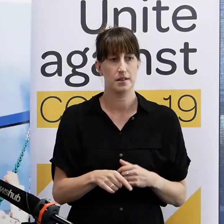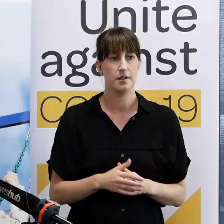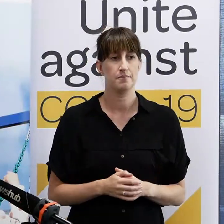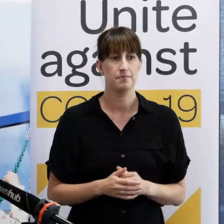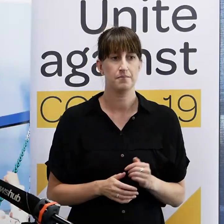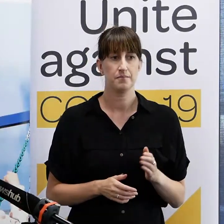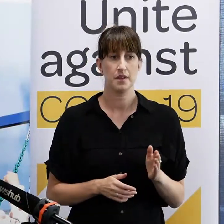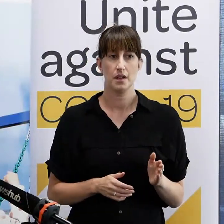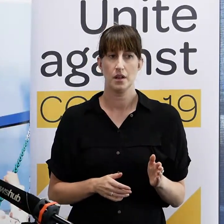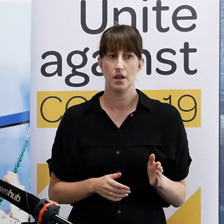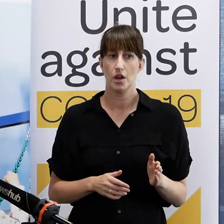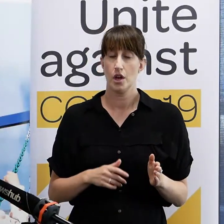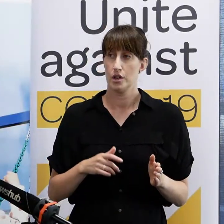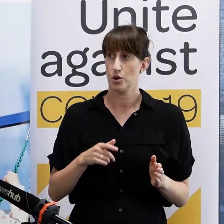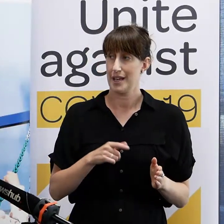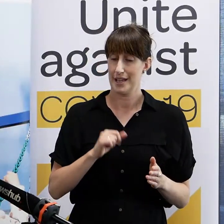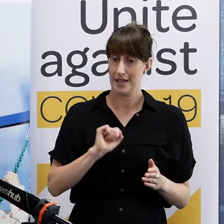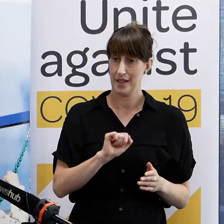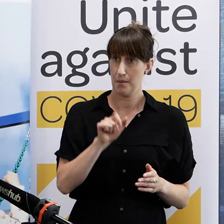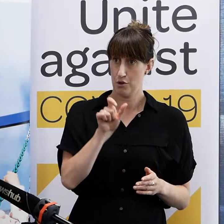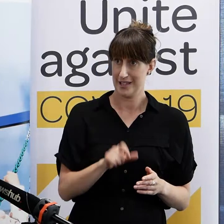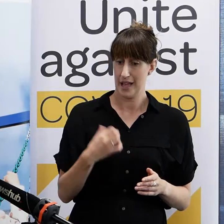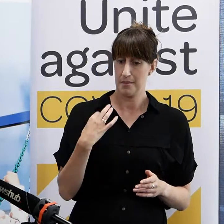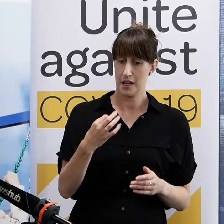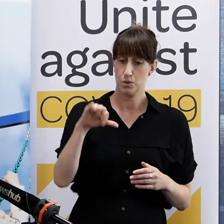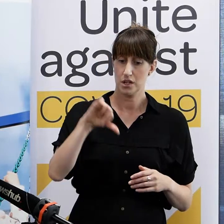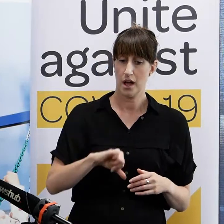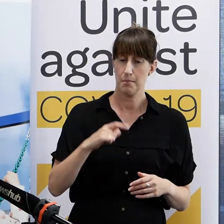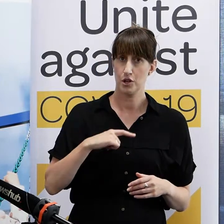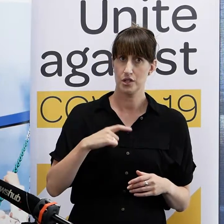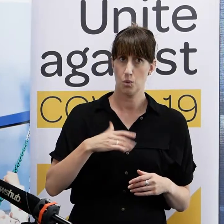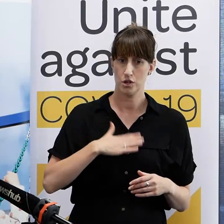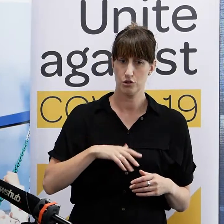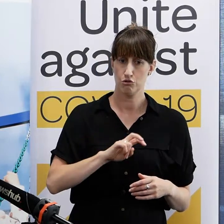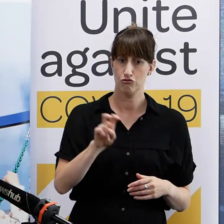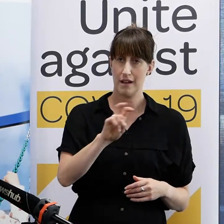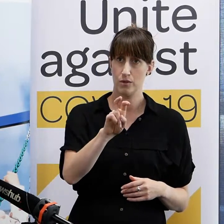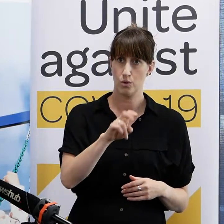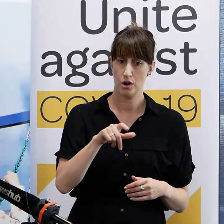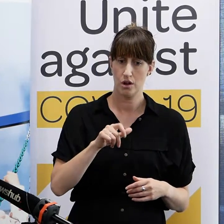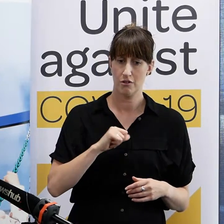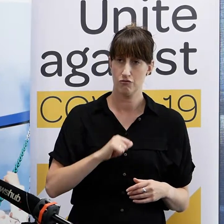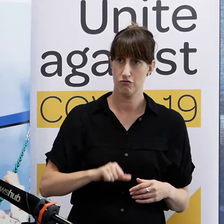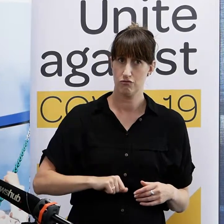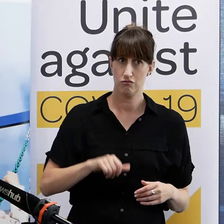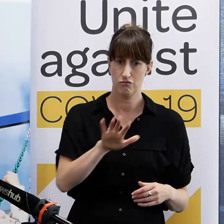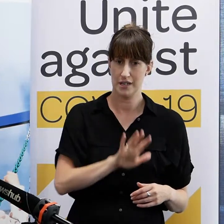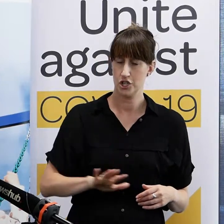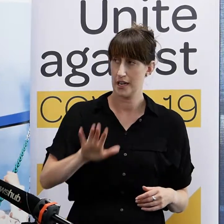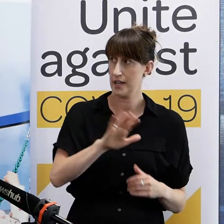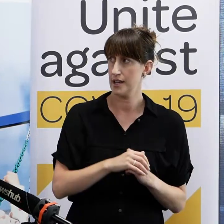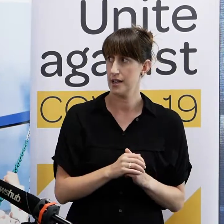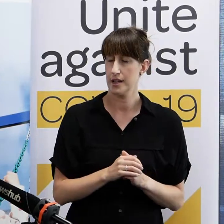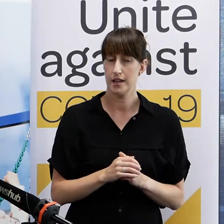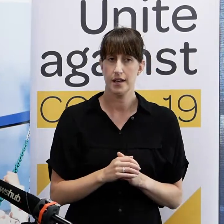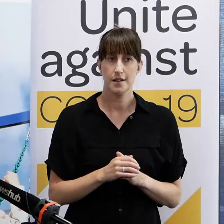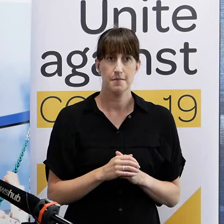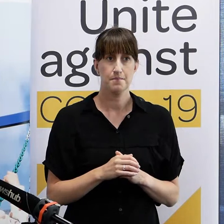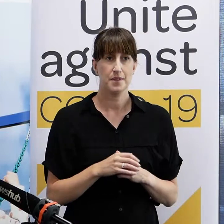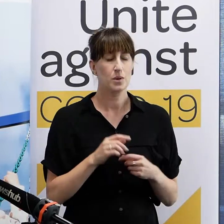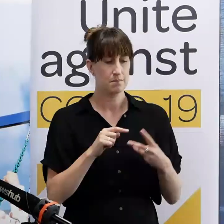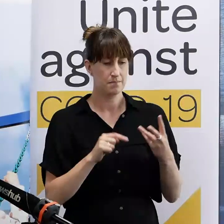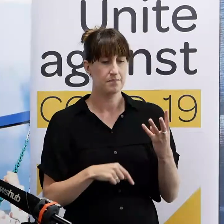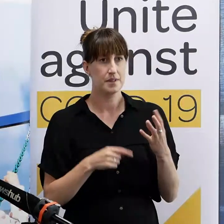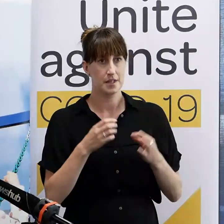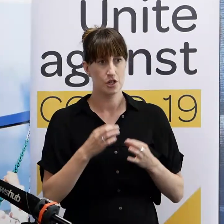his application was declined? There are a number of criteria which we use to do that risk assessment. The biggest one for me is the advice of the